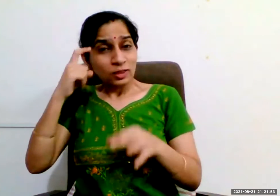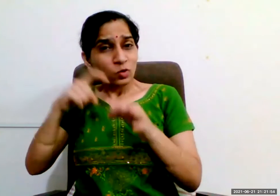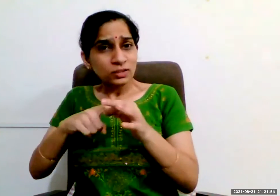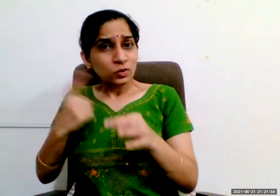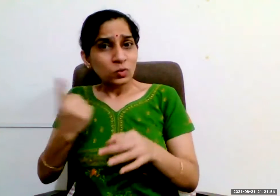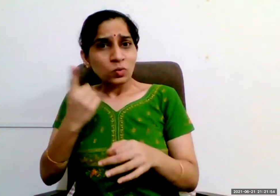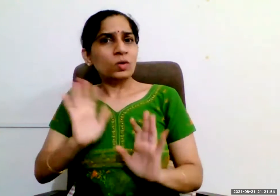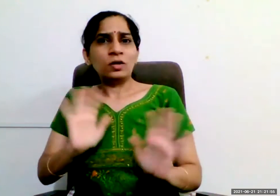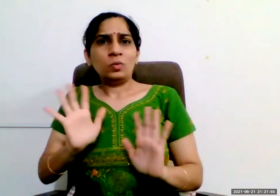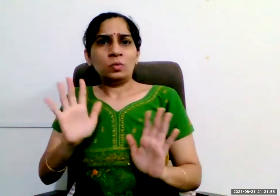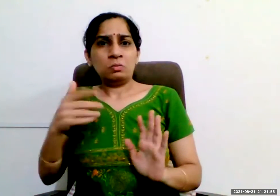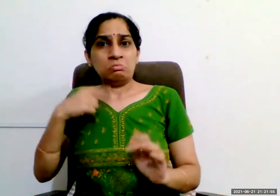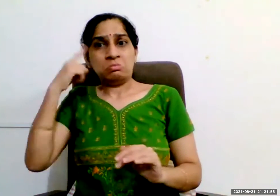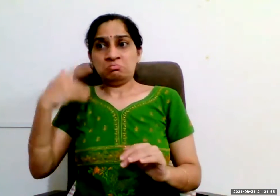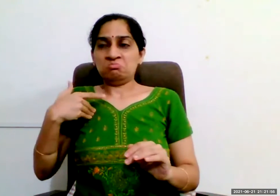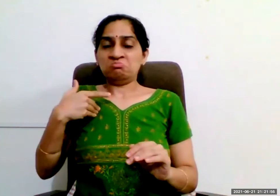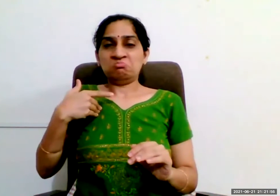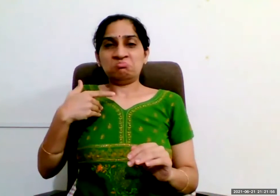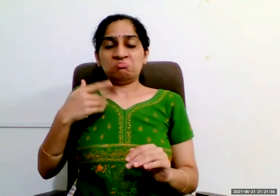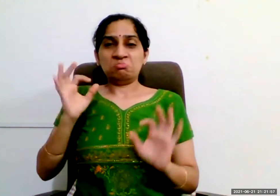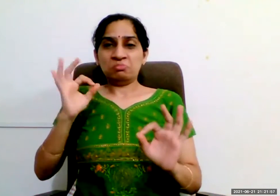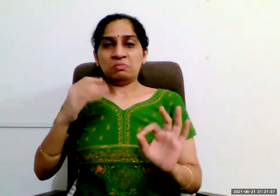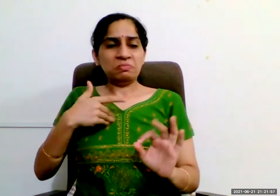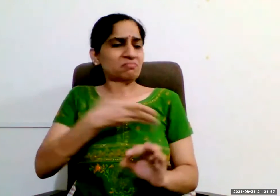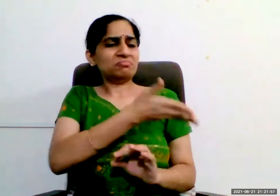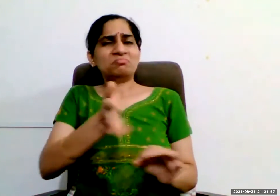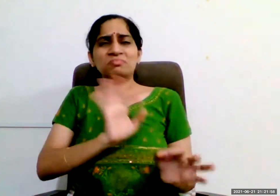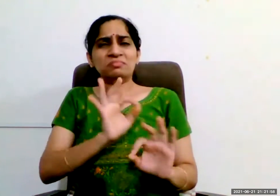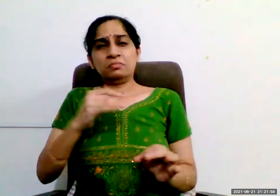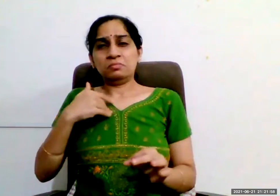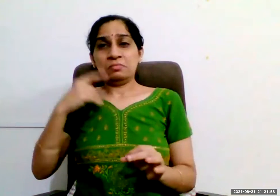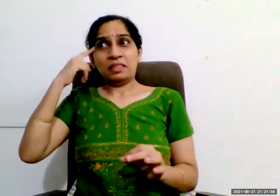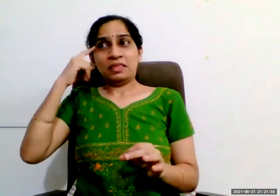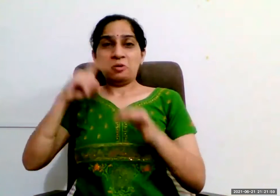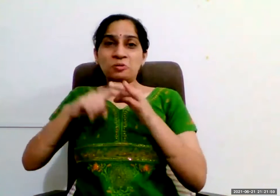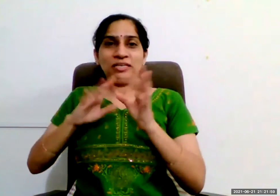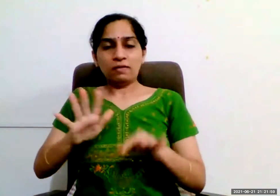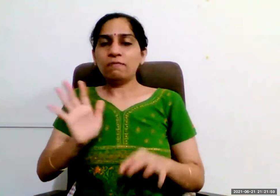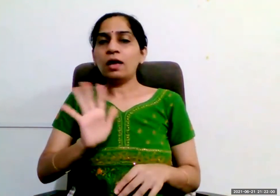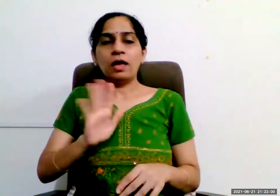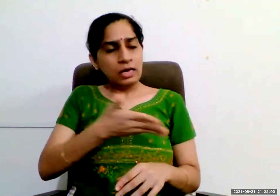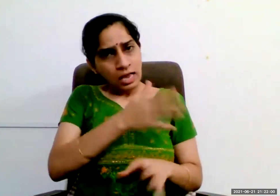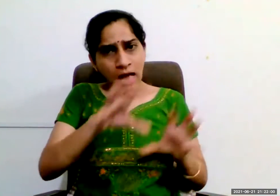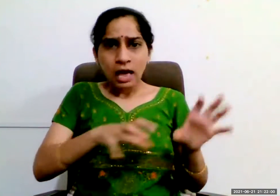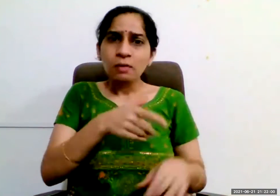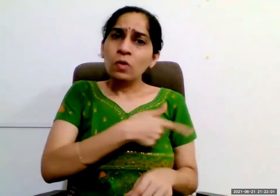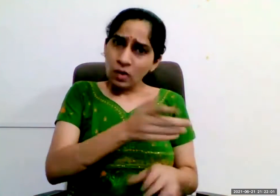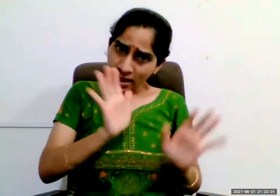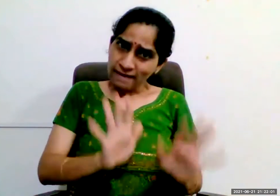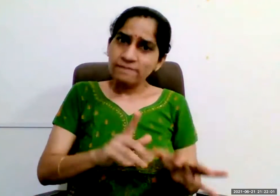because they are very, very particular. Where will they rest and where will they sleep? They're very particular of the shelter,